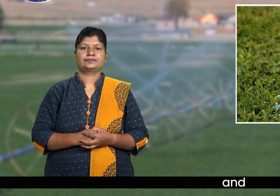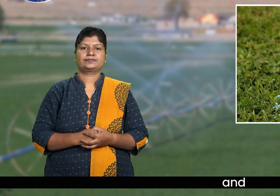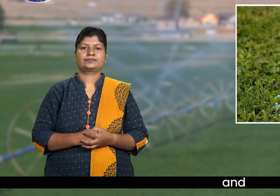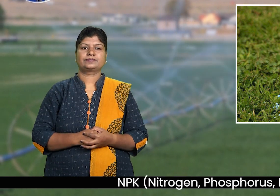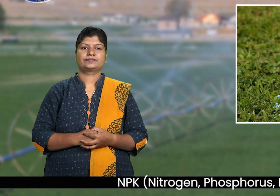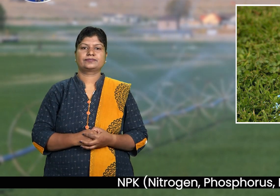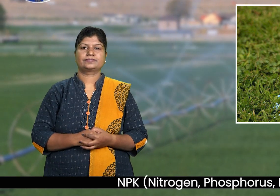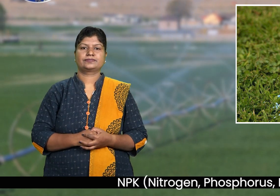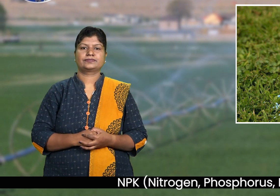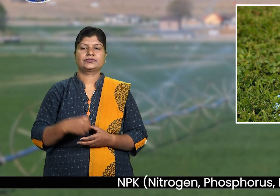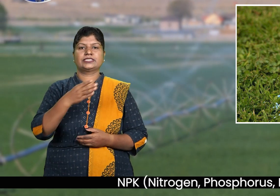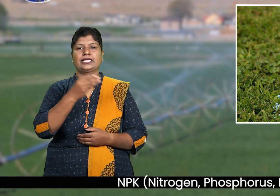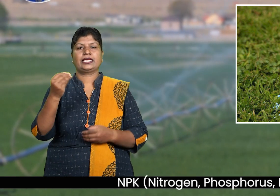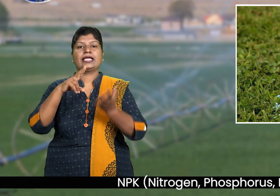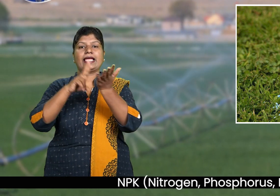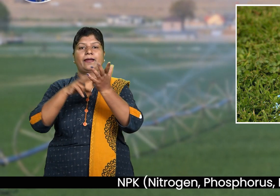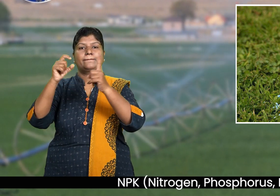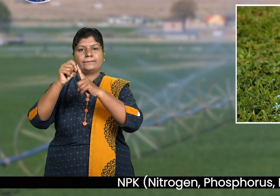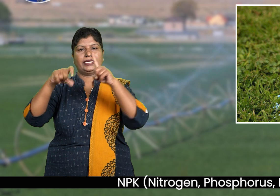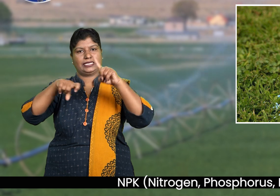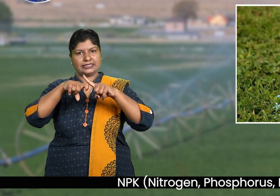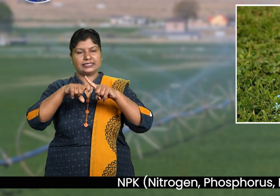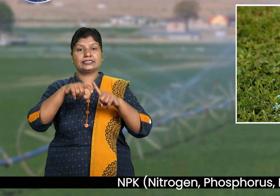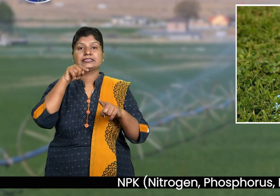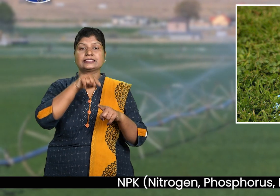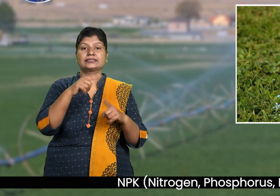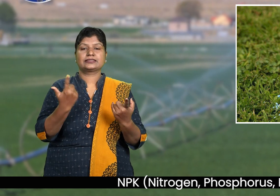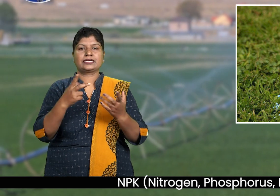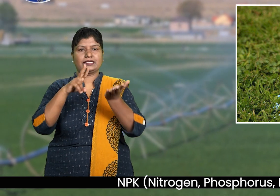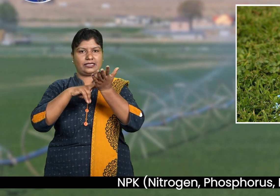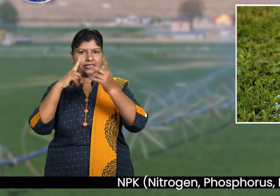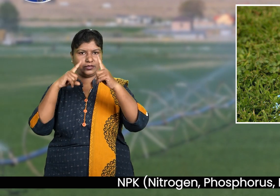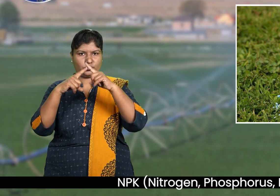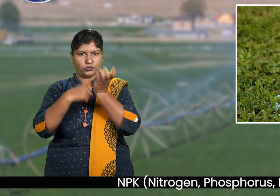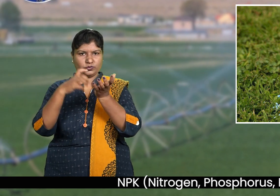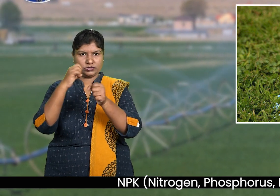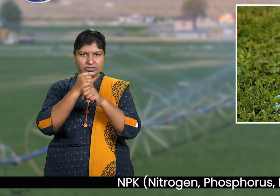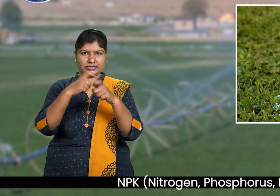and NPK, that is nitrogen,